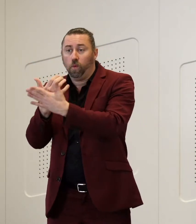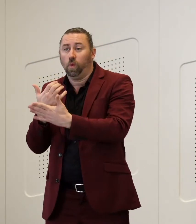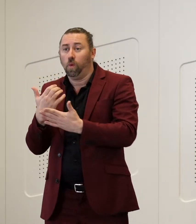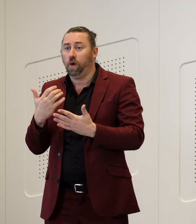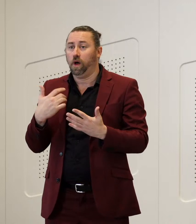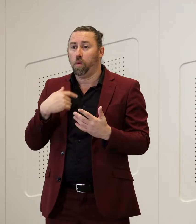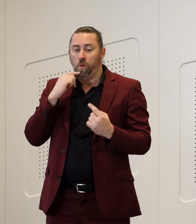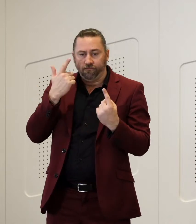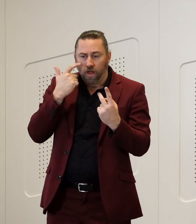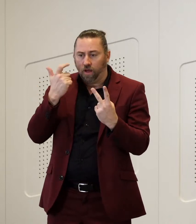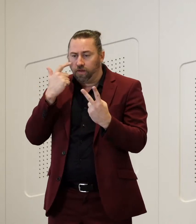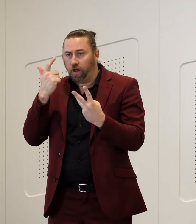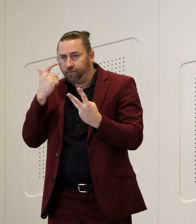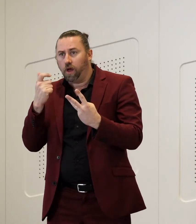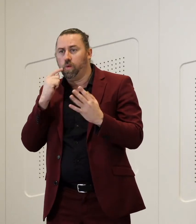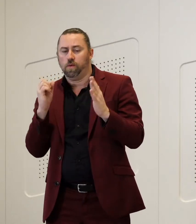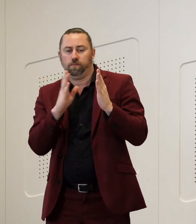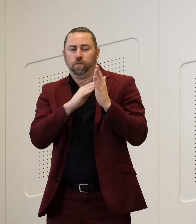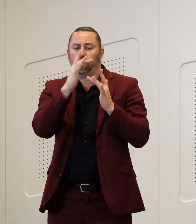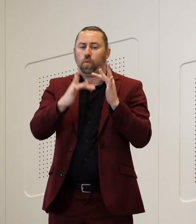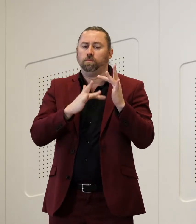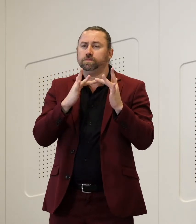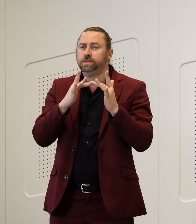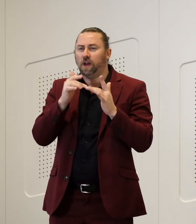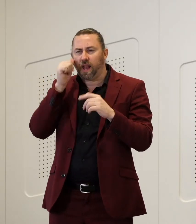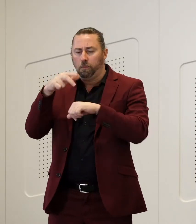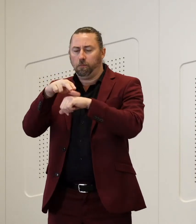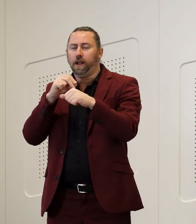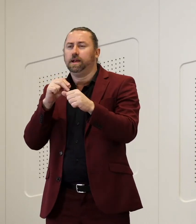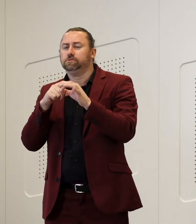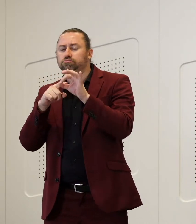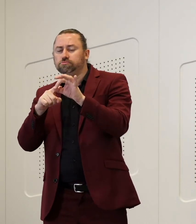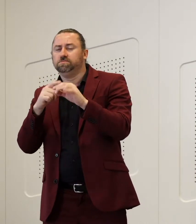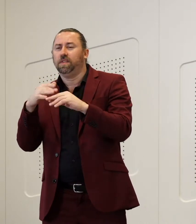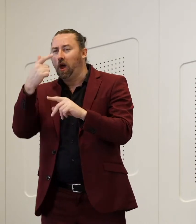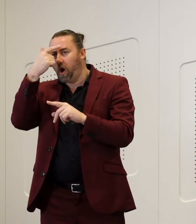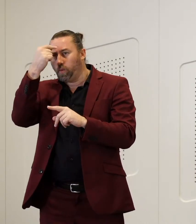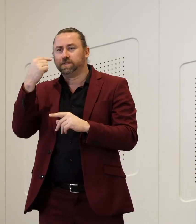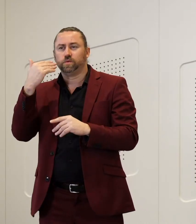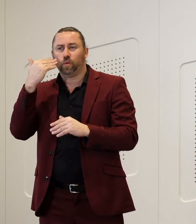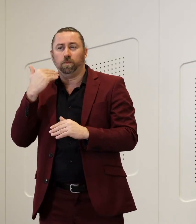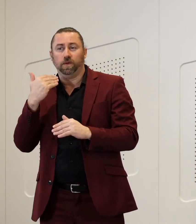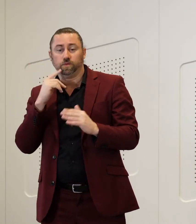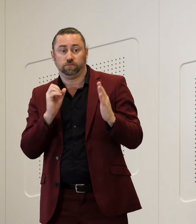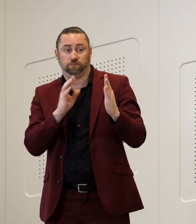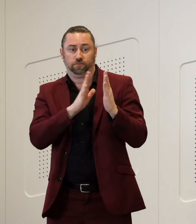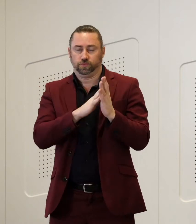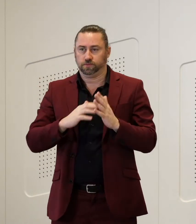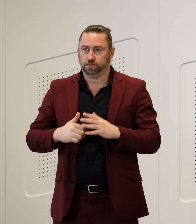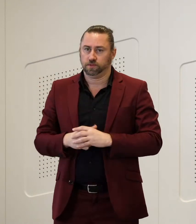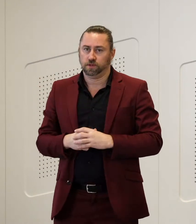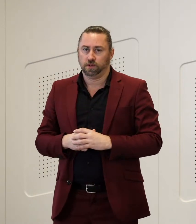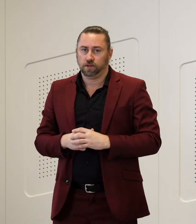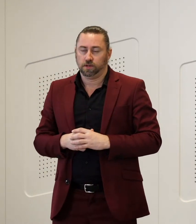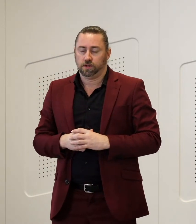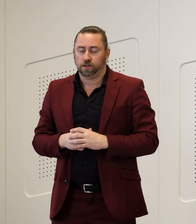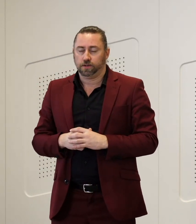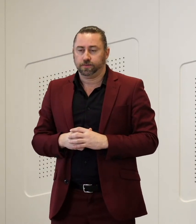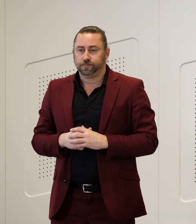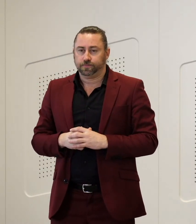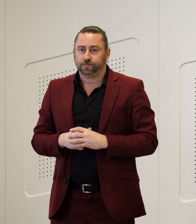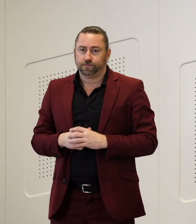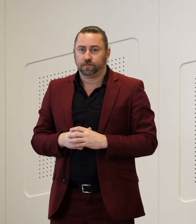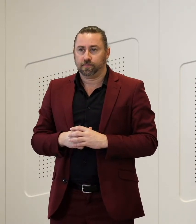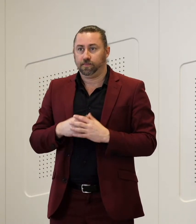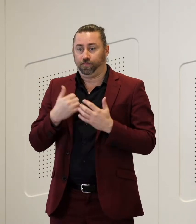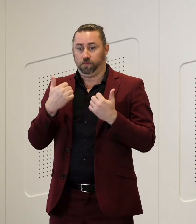as health and police continue to talk to the person involved. For the first time, we've had, the first